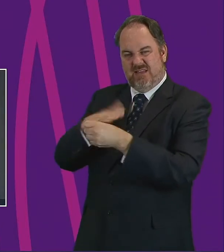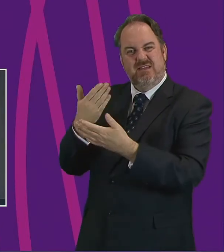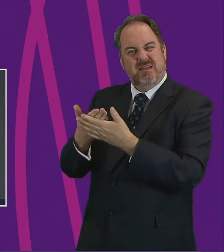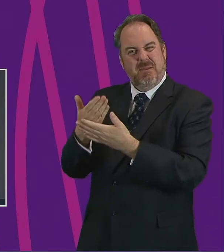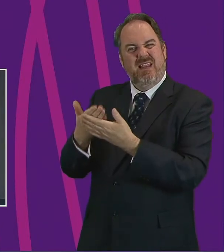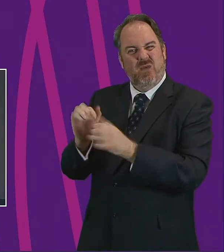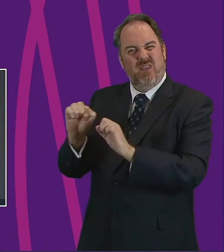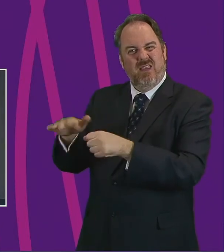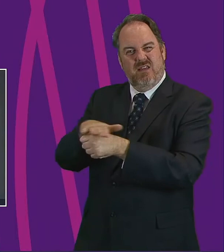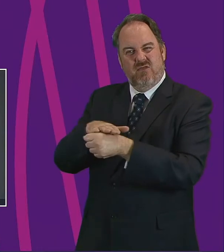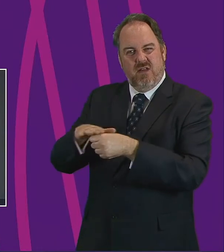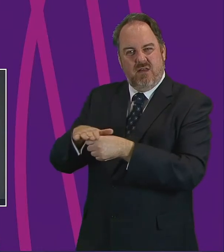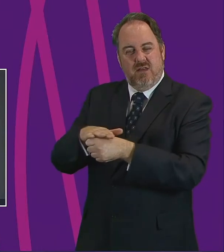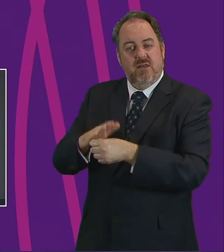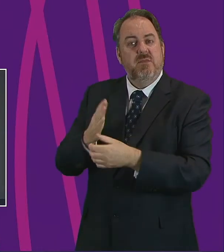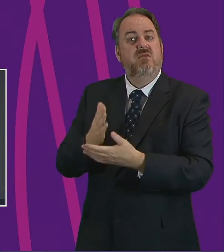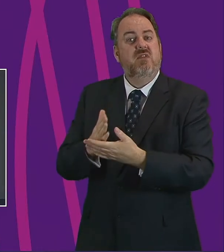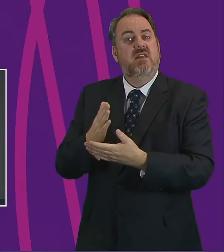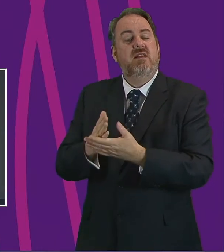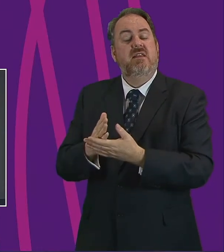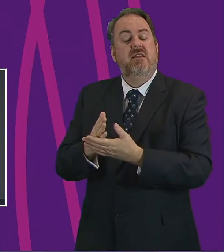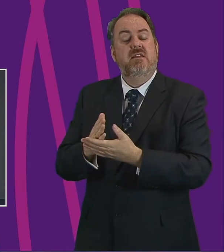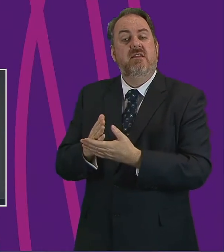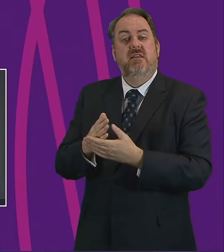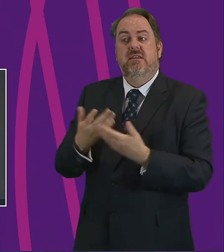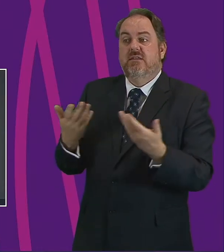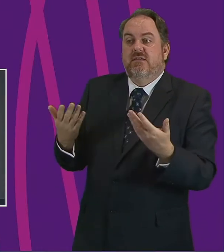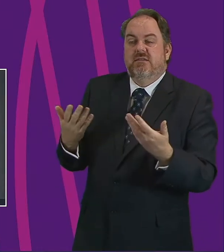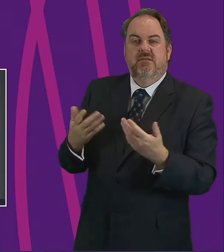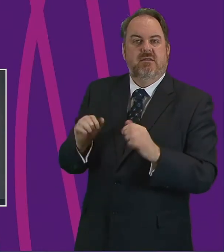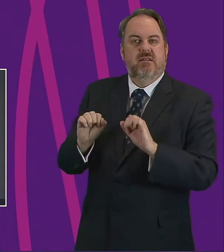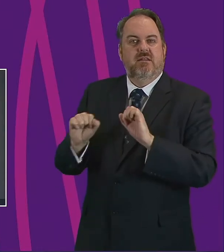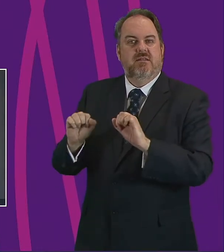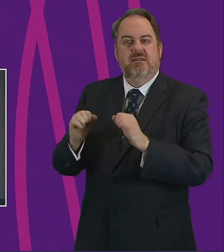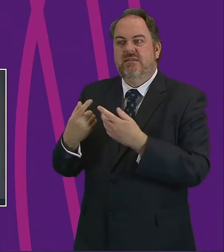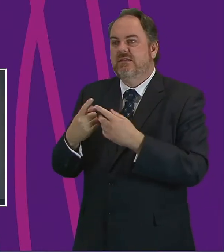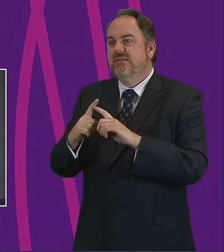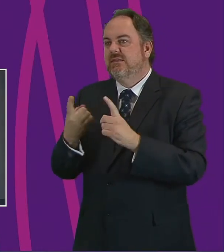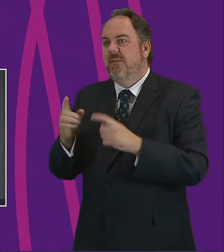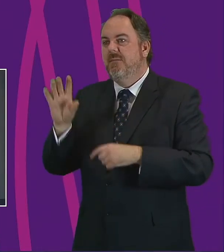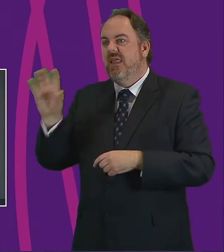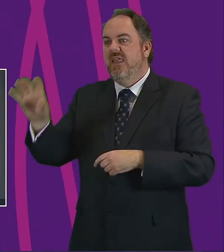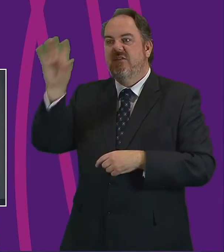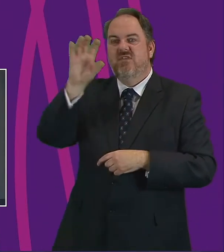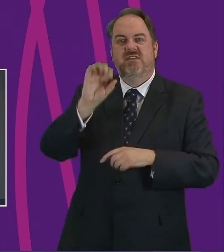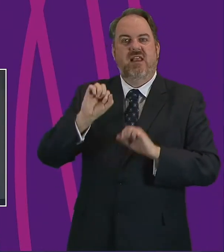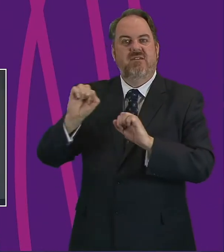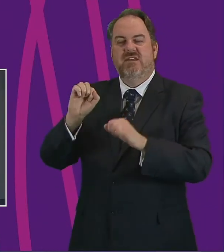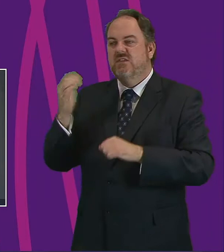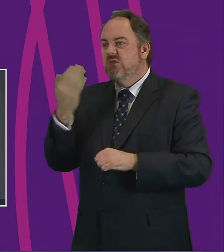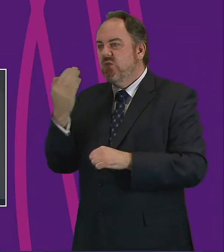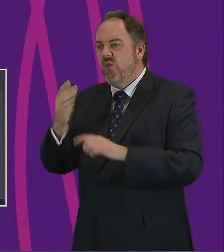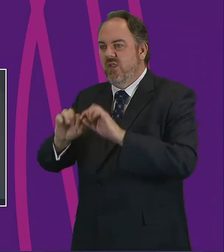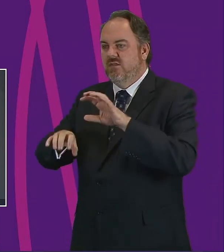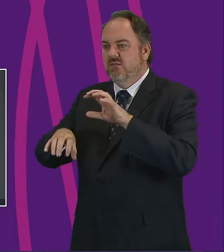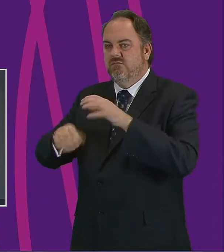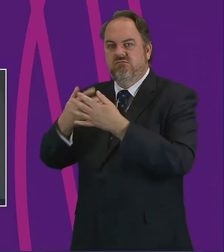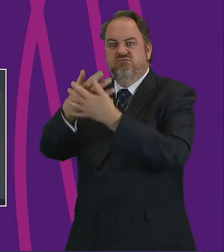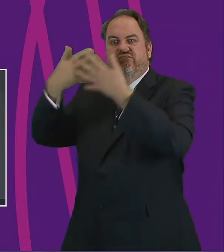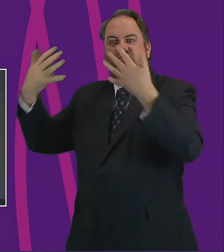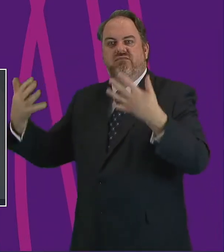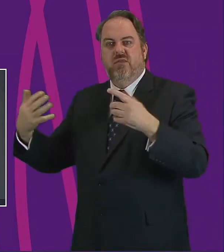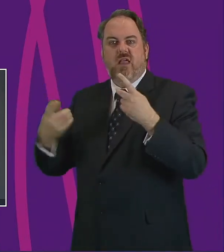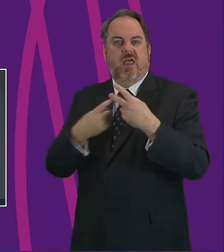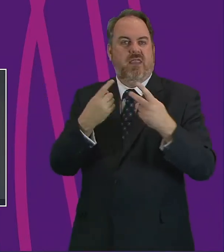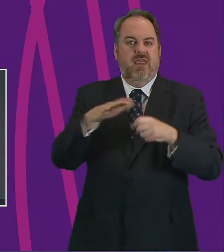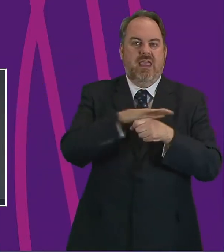Wishart's constituency, the composition of the school estate is dramatically different to the school estate from the previous question